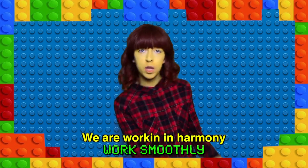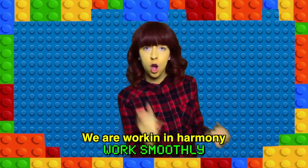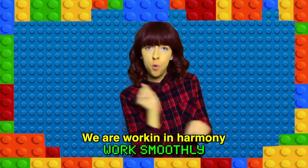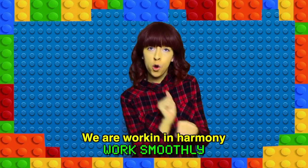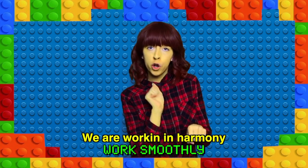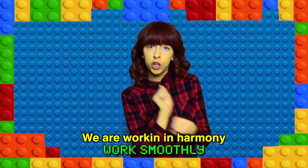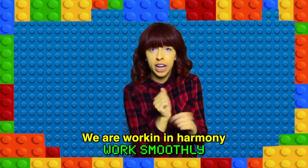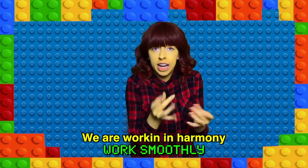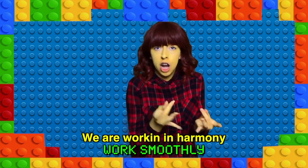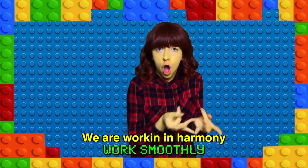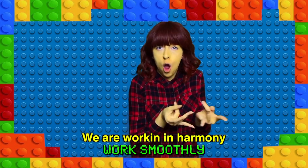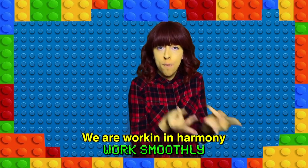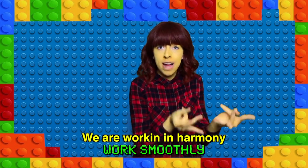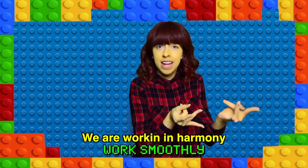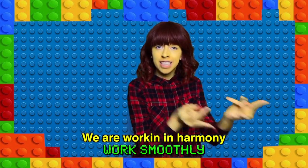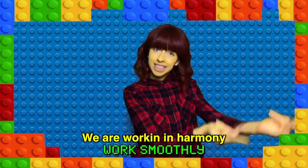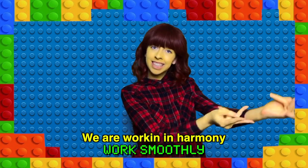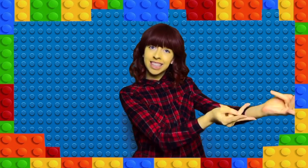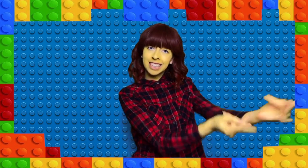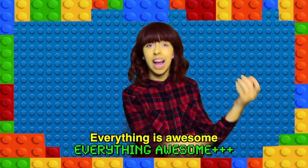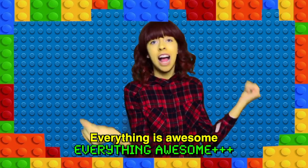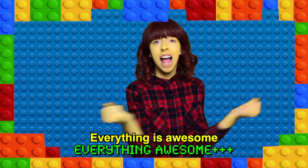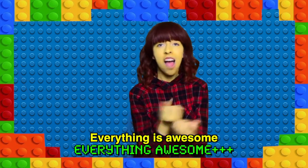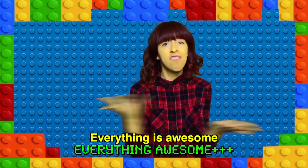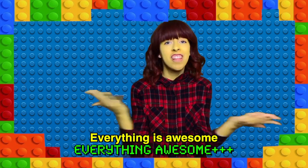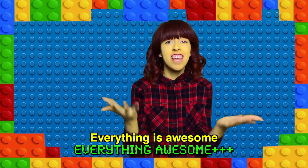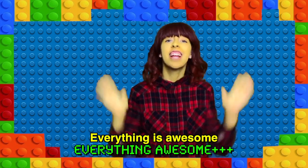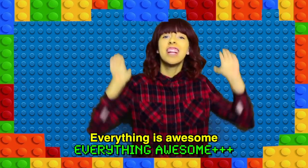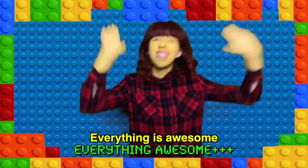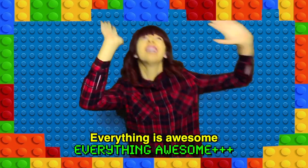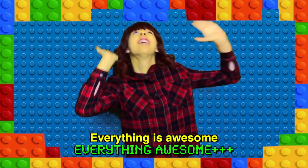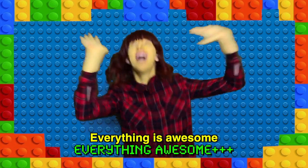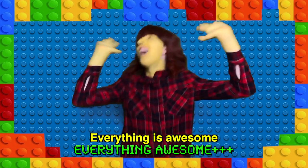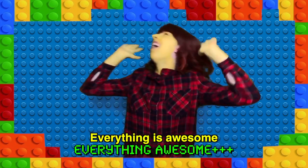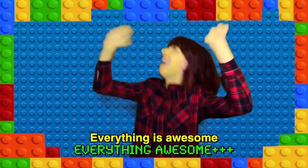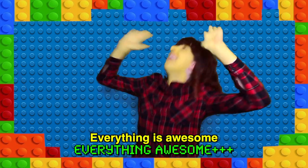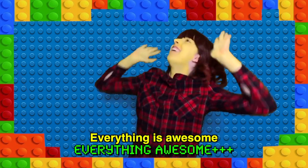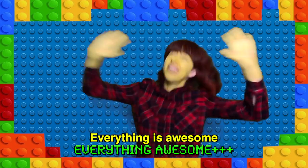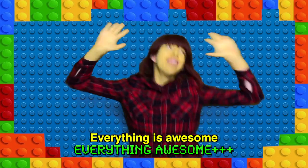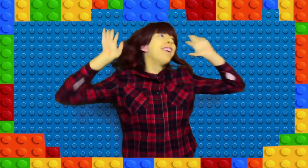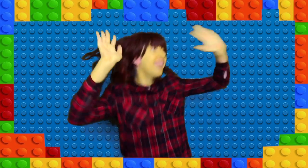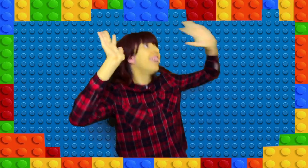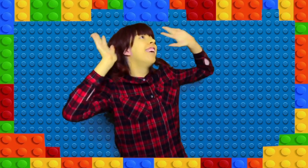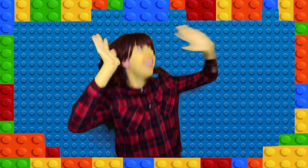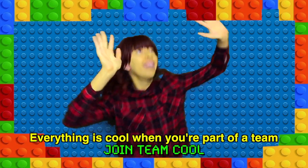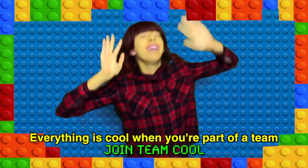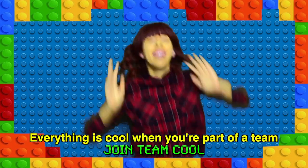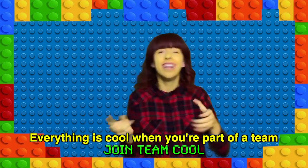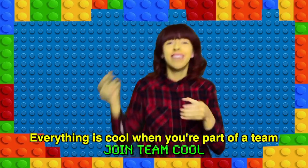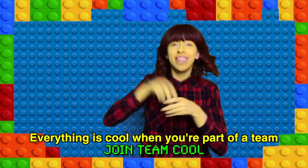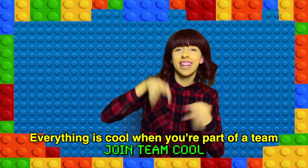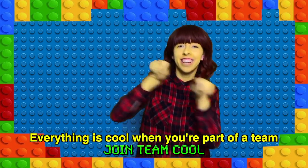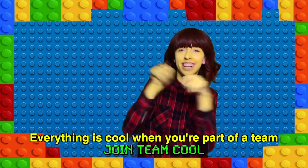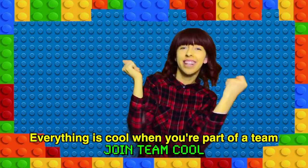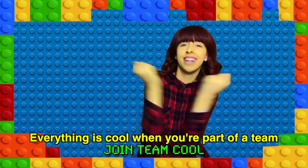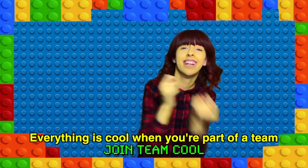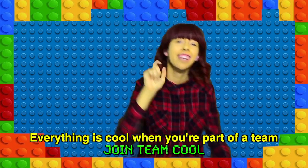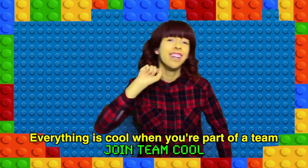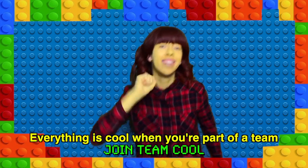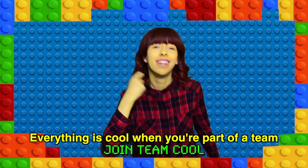we're all working in harmony Everything is awesome, everything is cool when you're